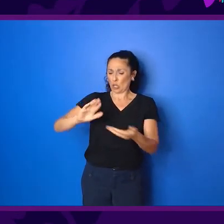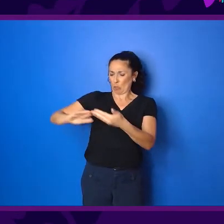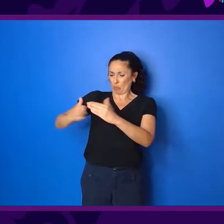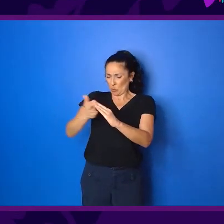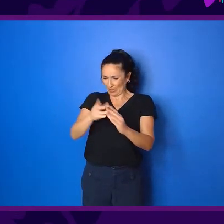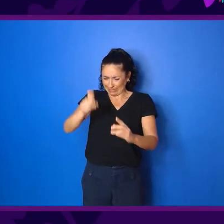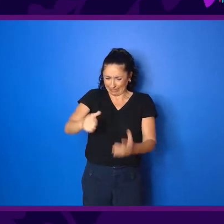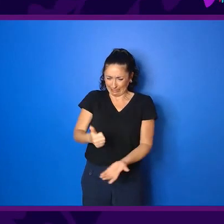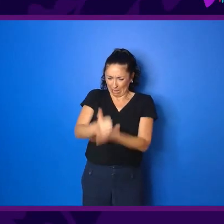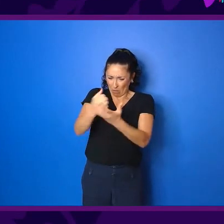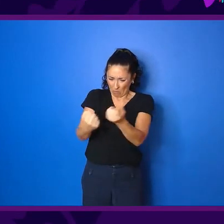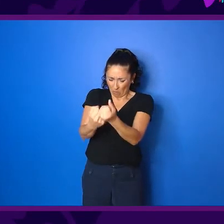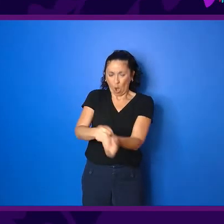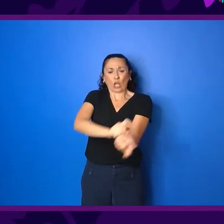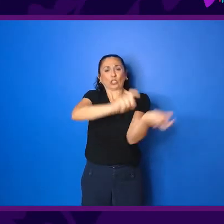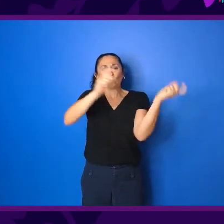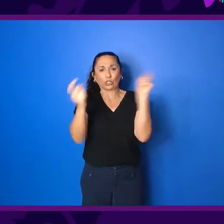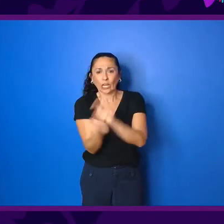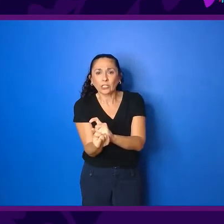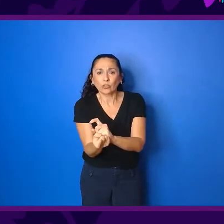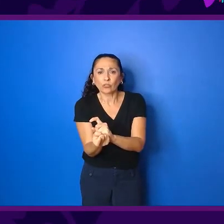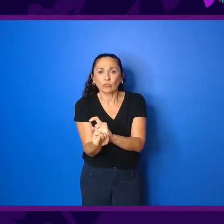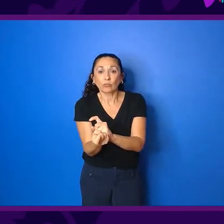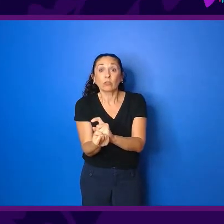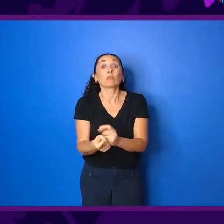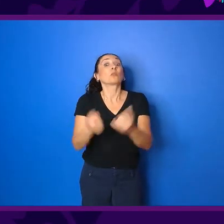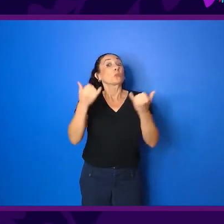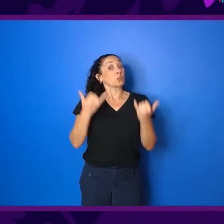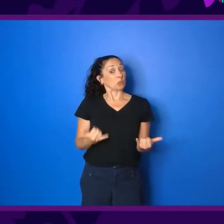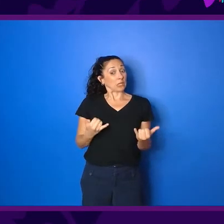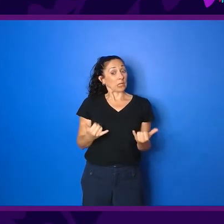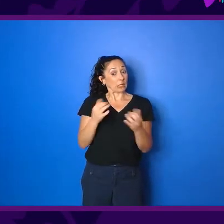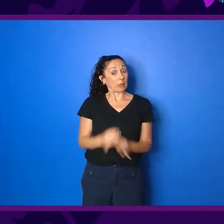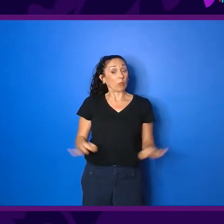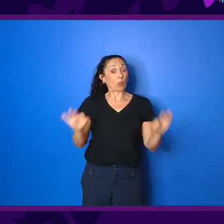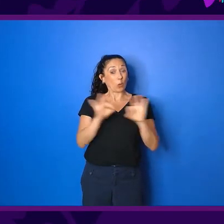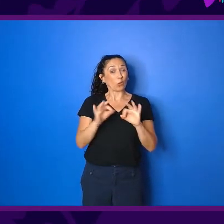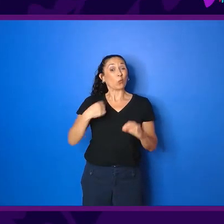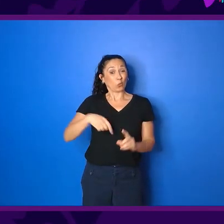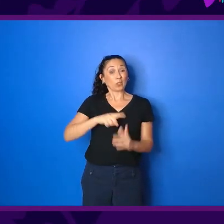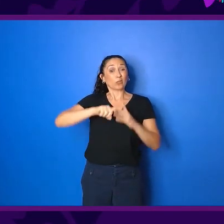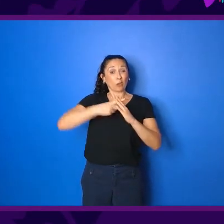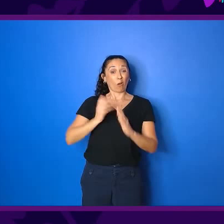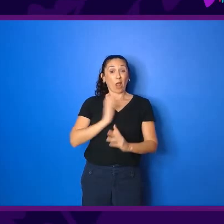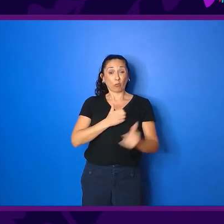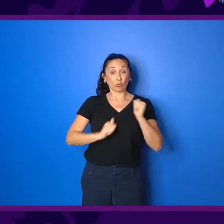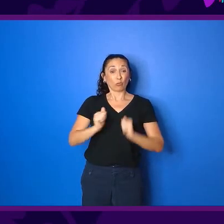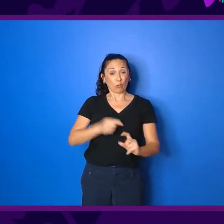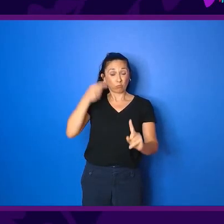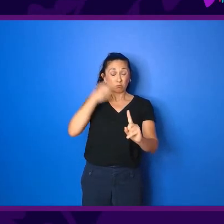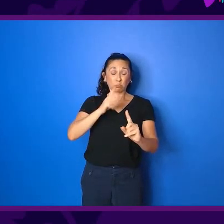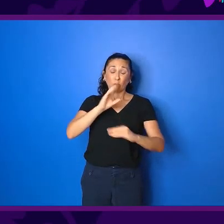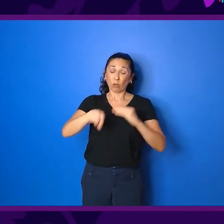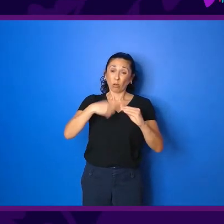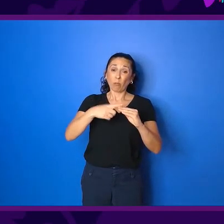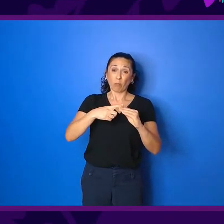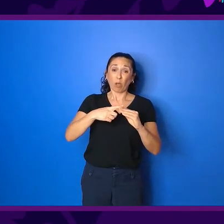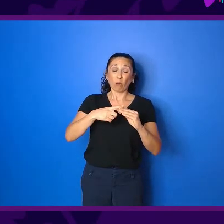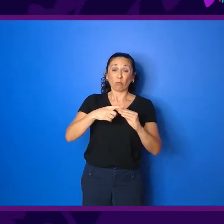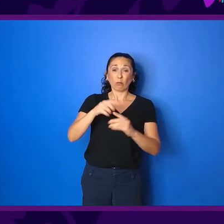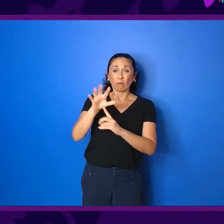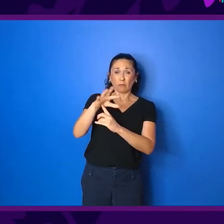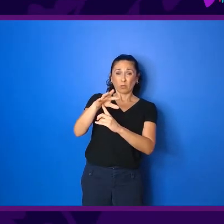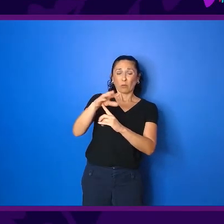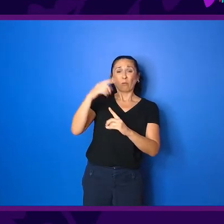program, it is important that we address what is happening across the country right now. The video of George Floyd dying at the hands of